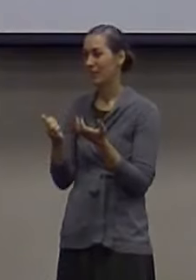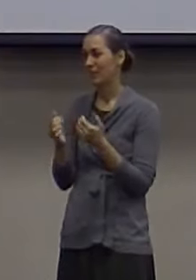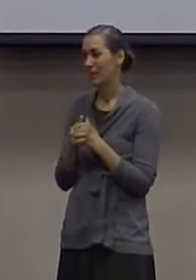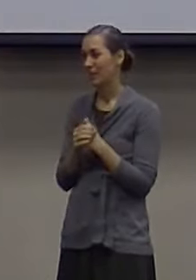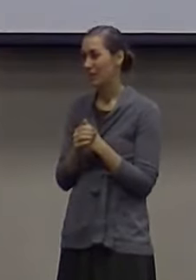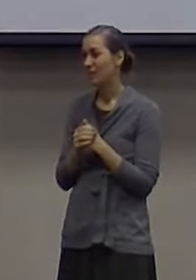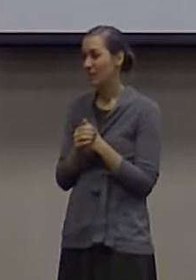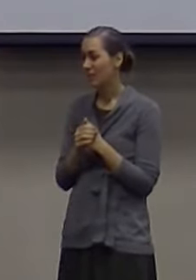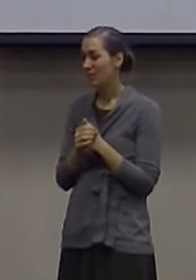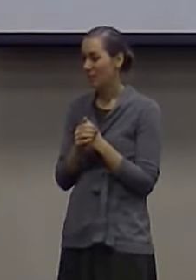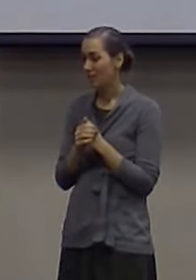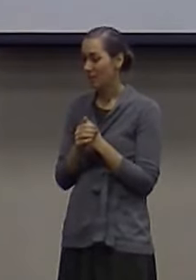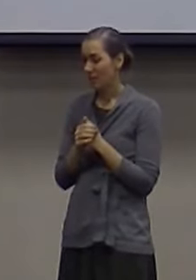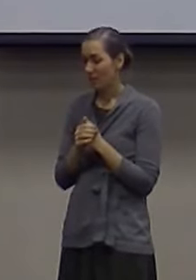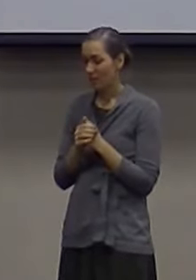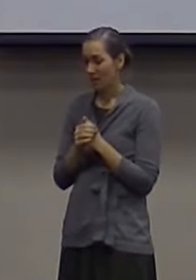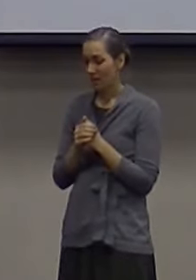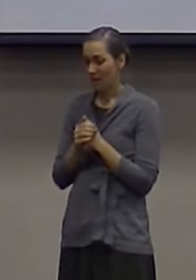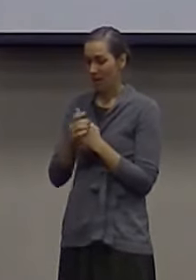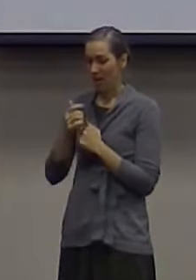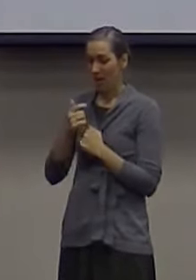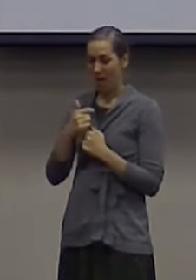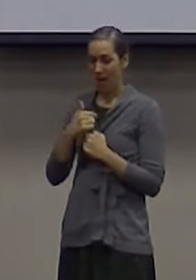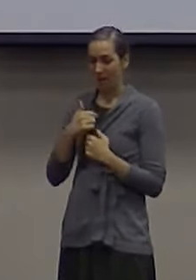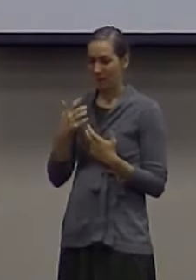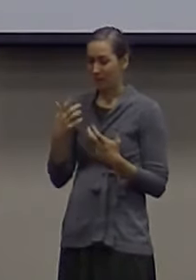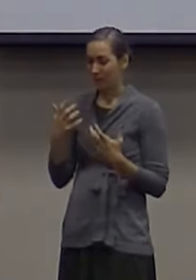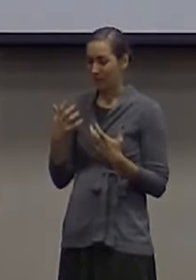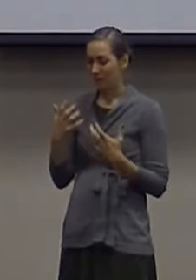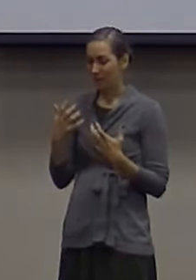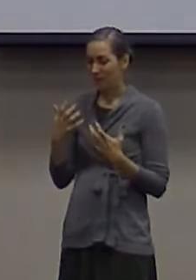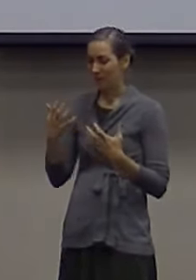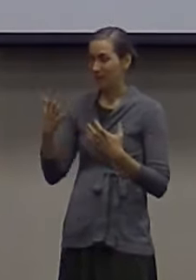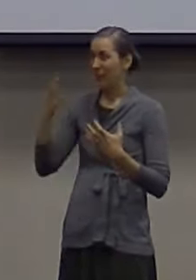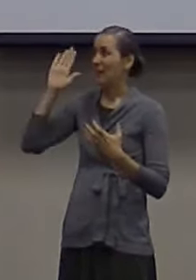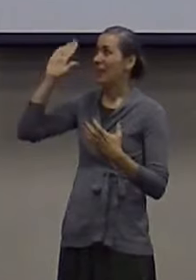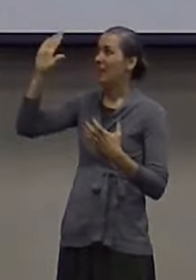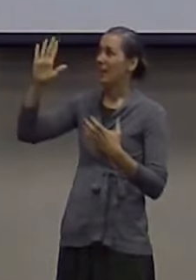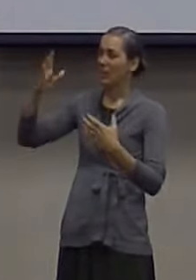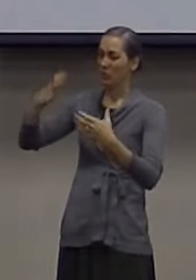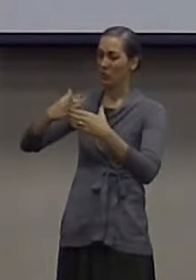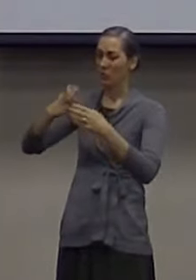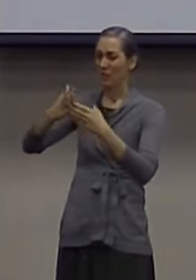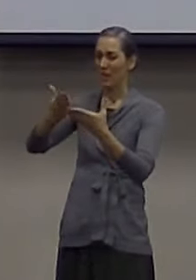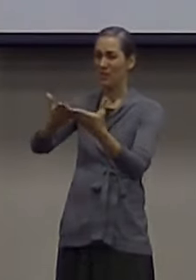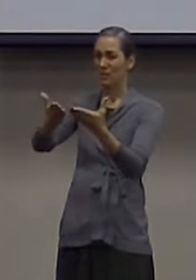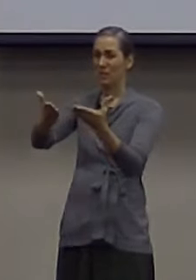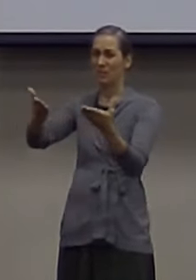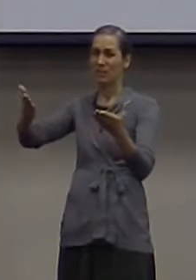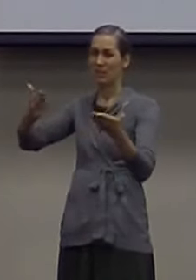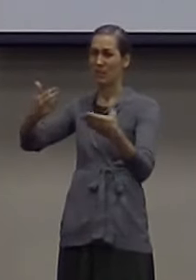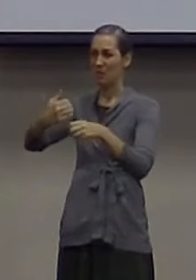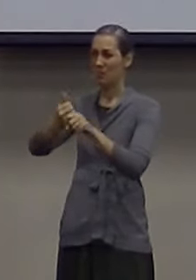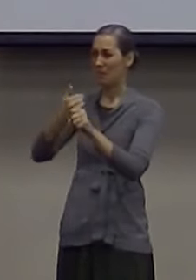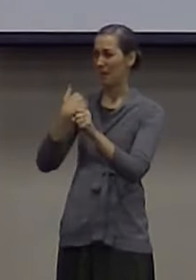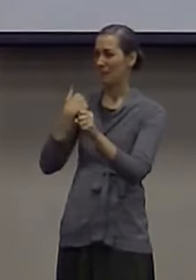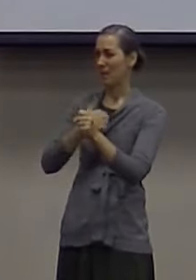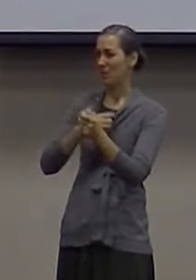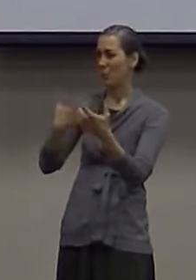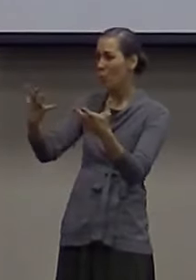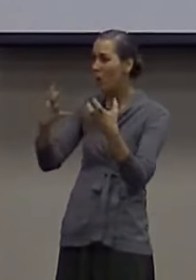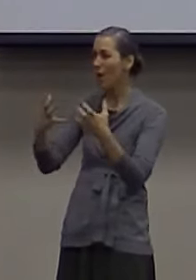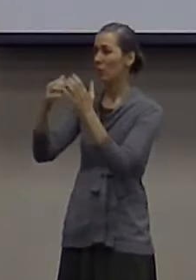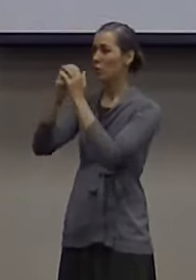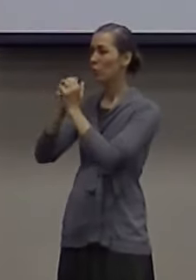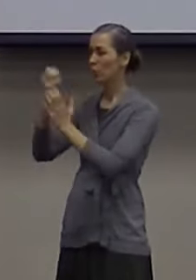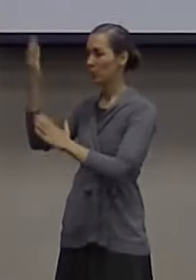but um, I just his this creation is, I think, just draws us to him and draws us into worship. And